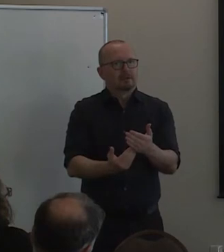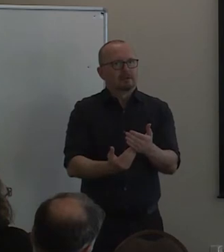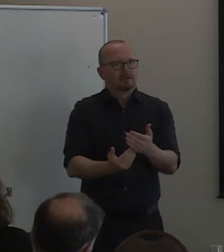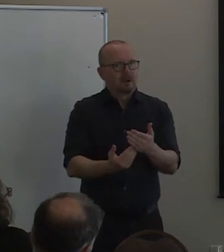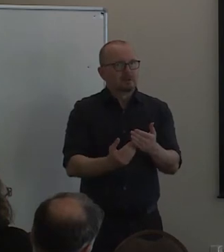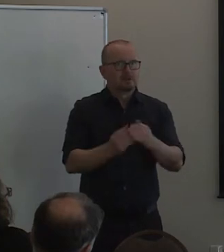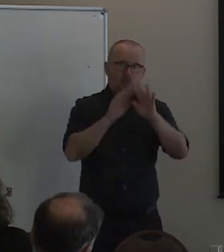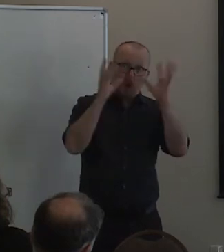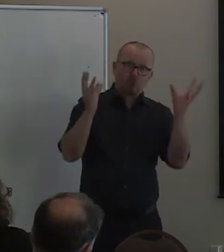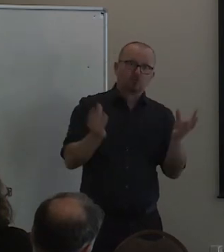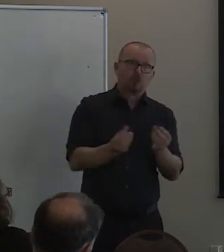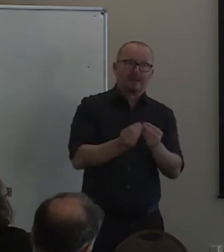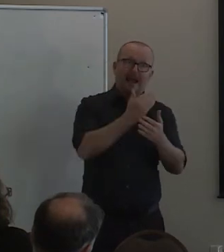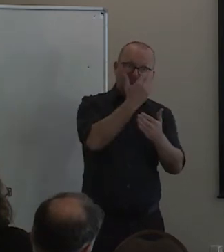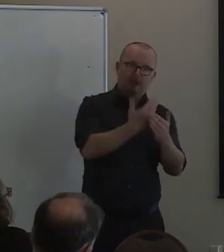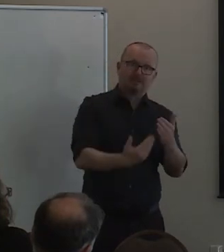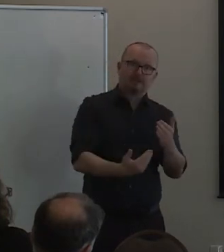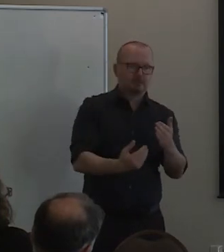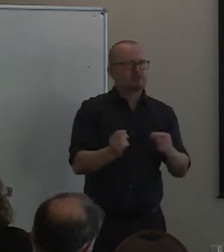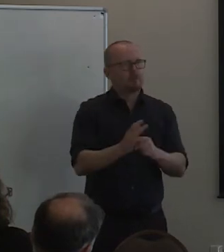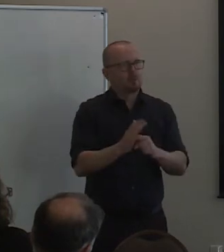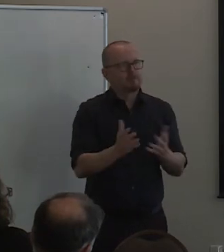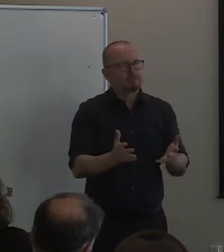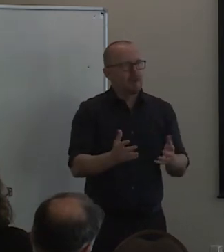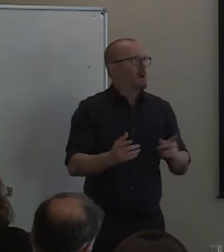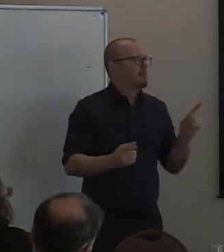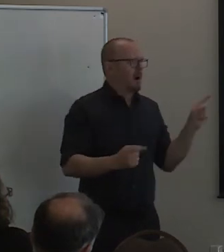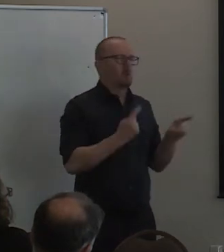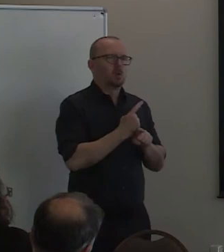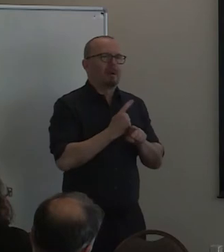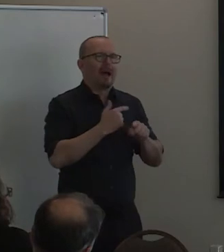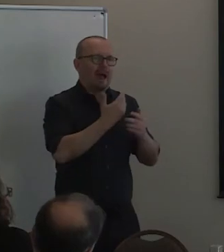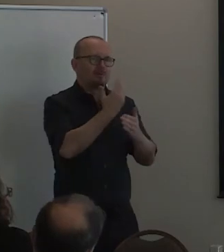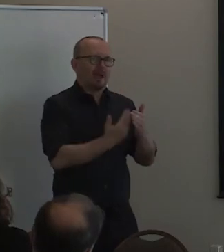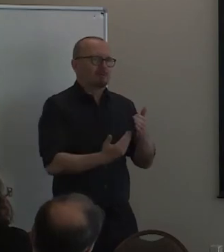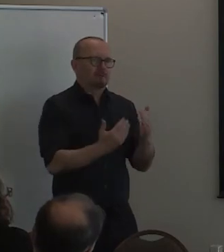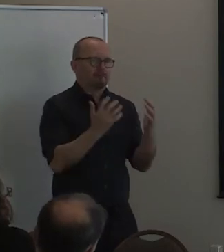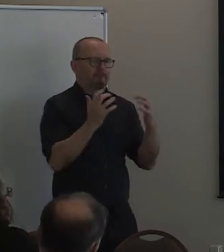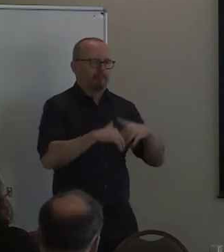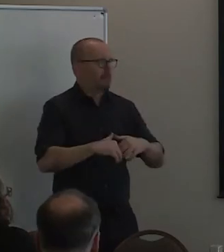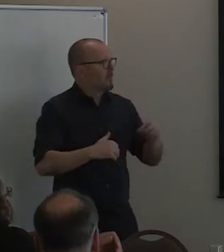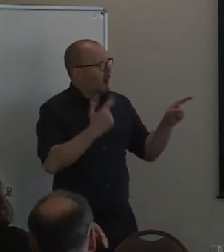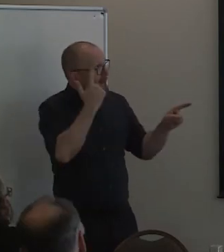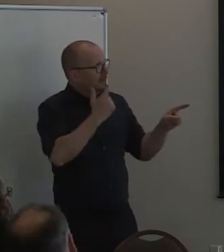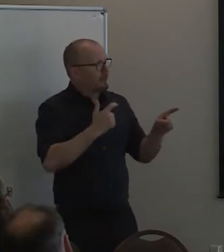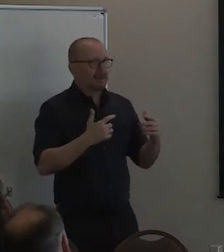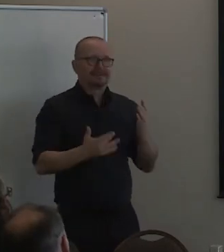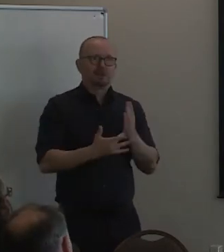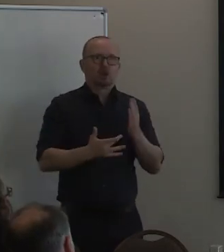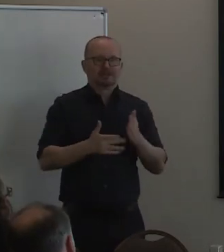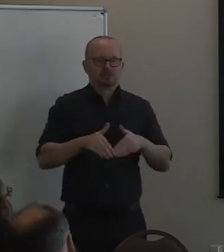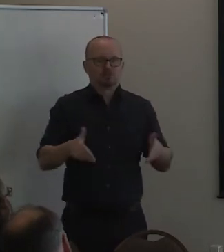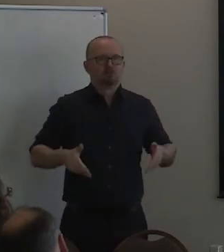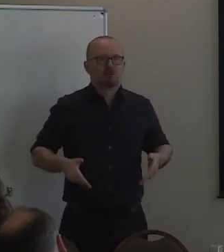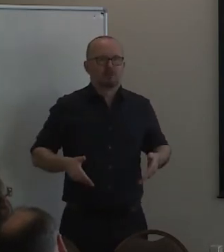So I'm going to focus on how the story's really crumbled, specifically this part, tech is neutral, because this is